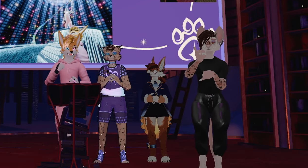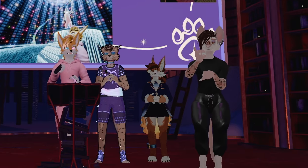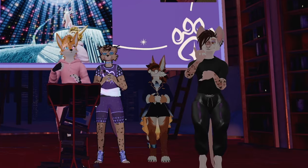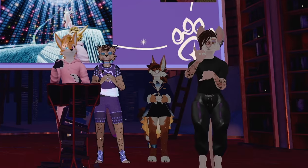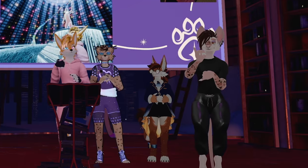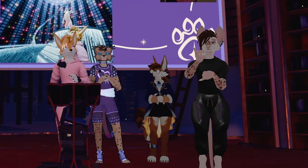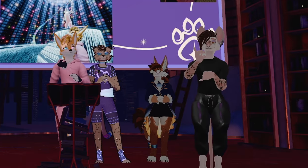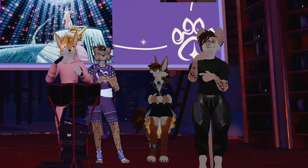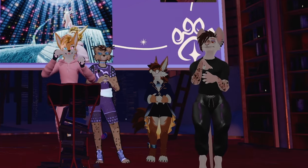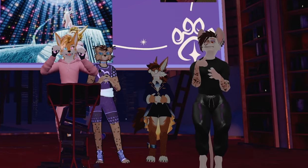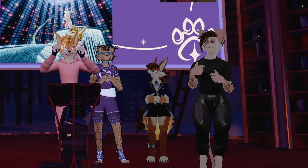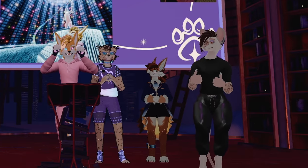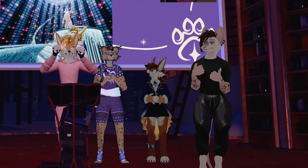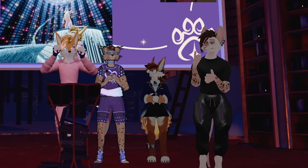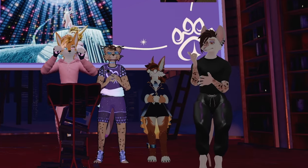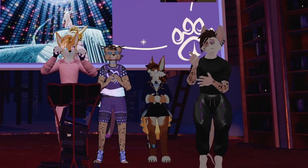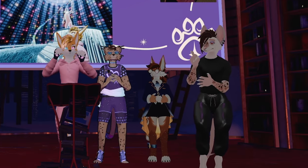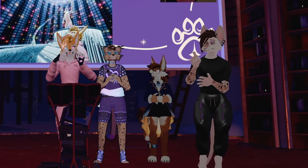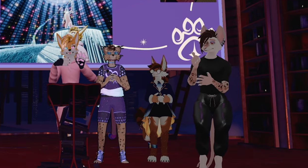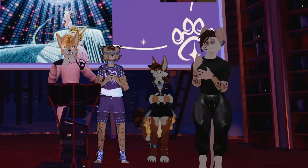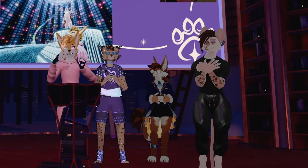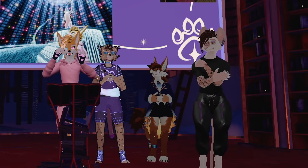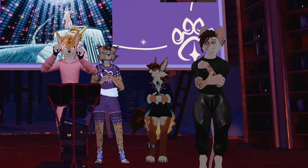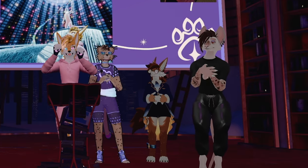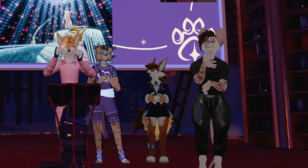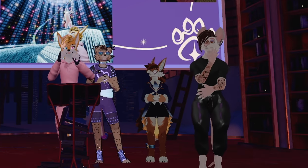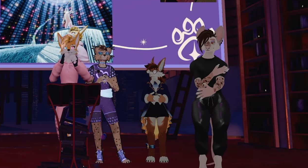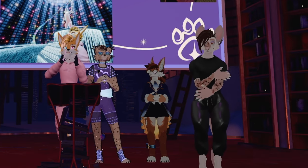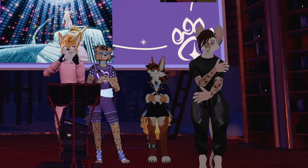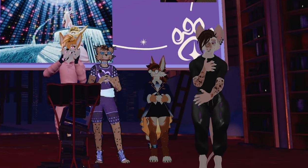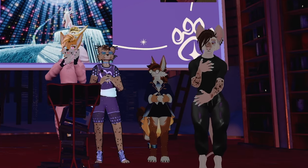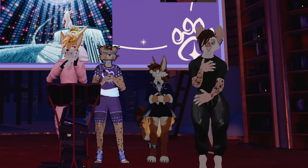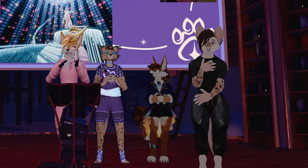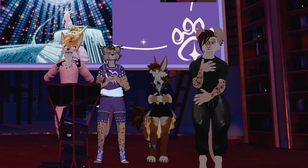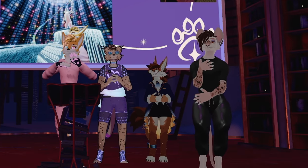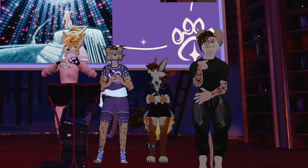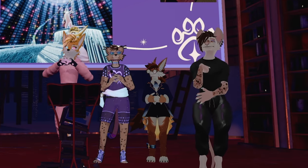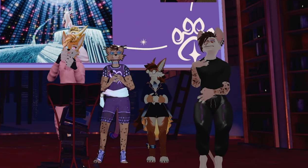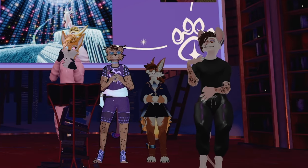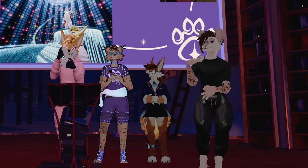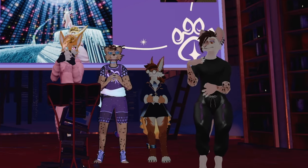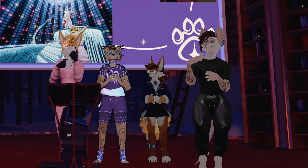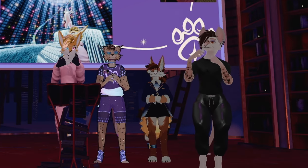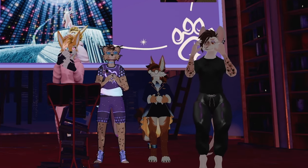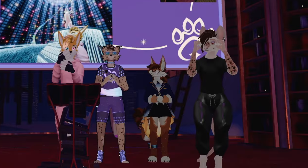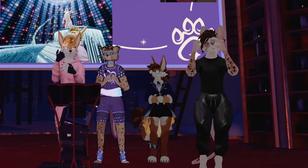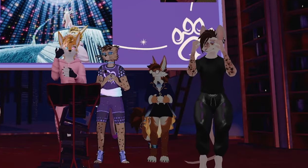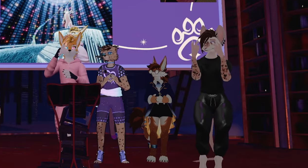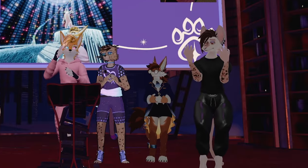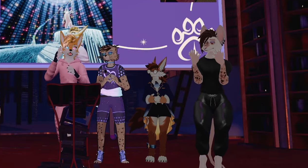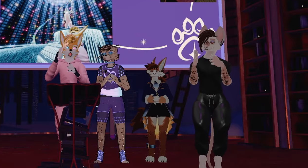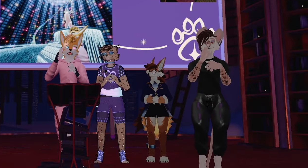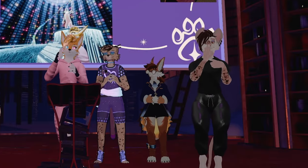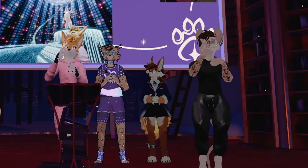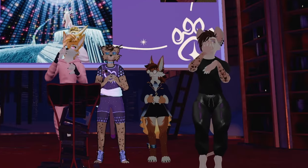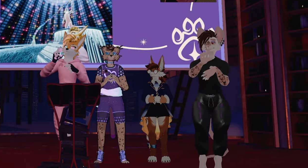Scotland. So I was teaching a volunteer teaching for BSL in the Helping Hand for